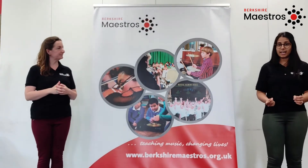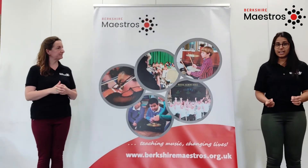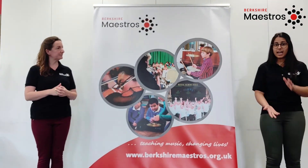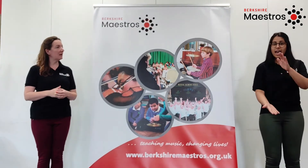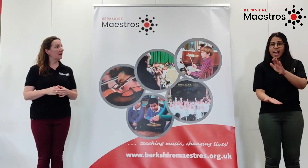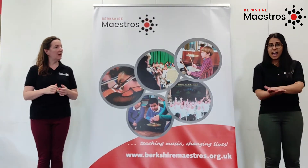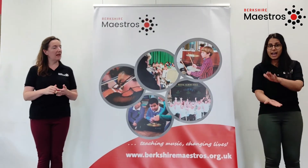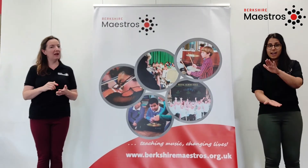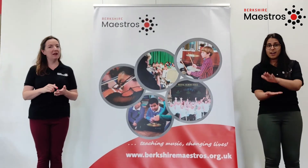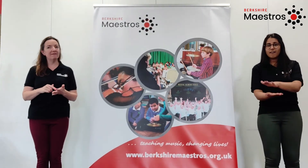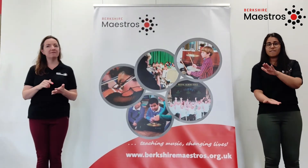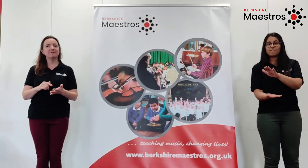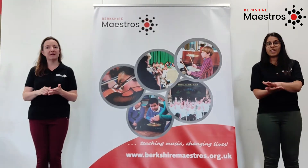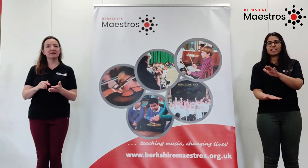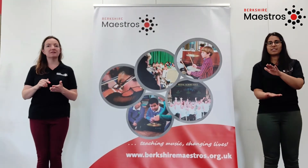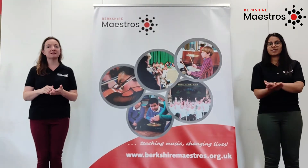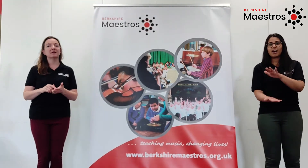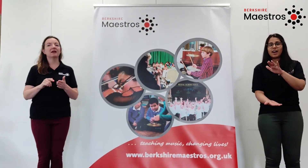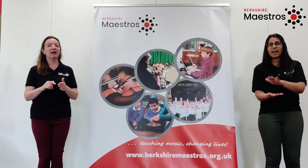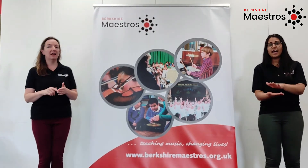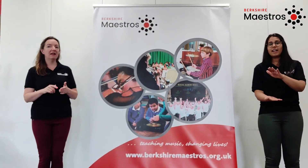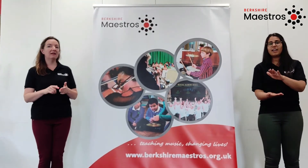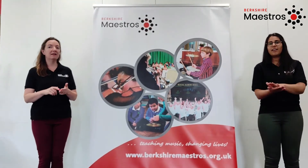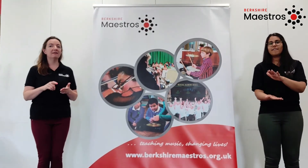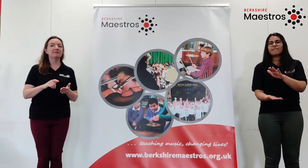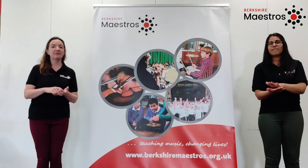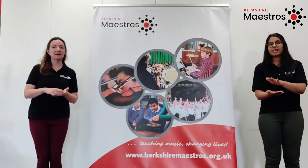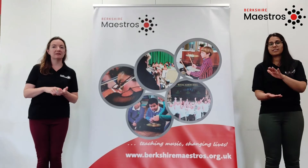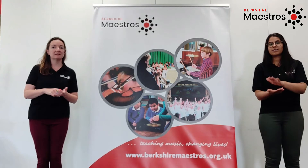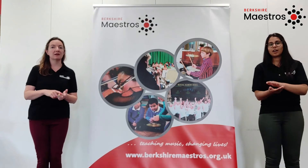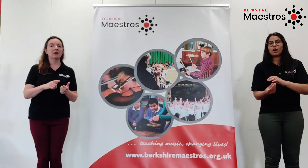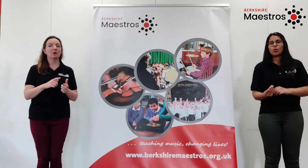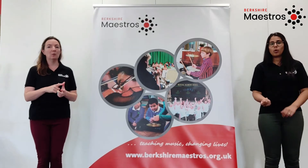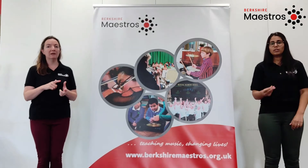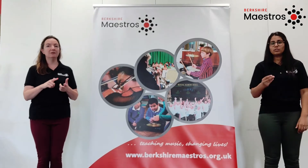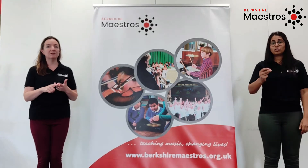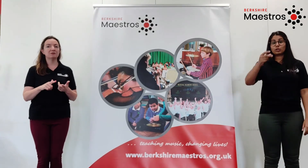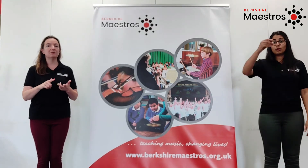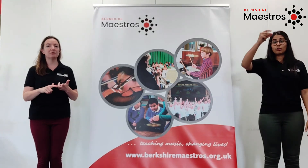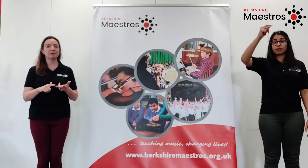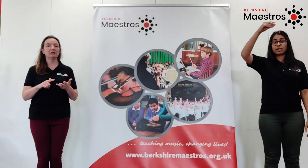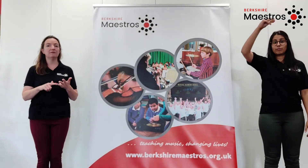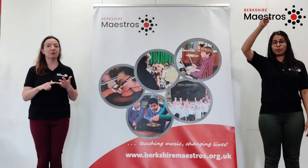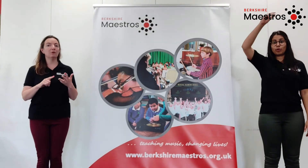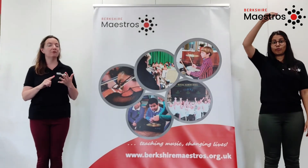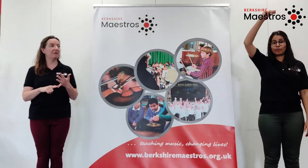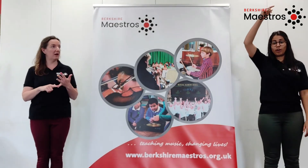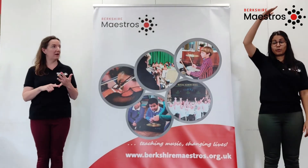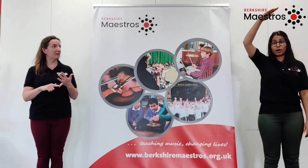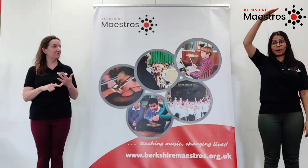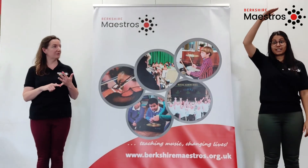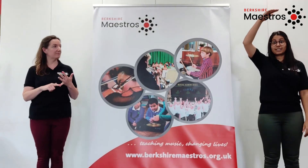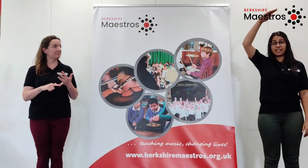again, elevator, elevator. One, two, three, four, five. Going back